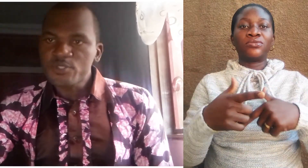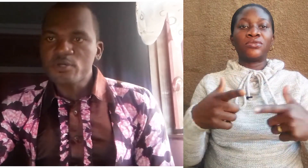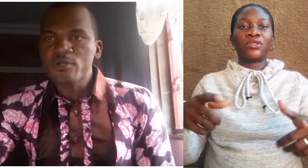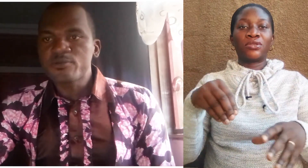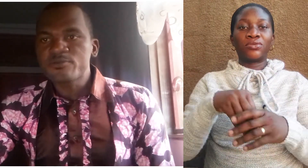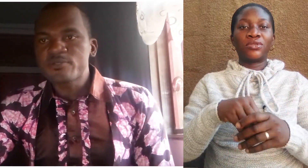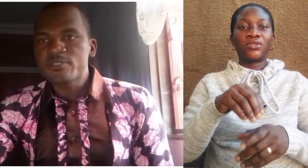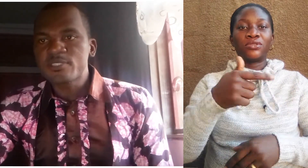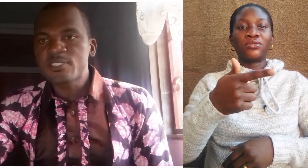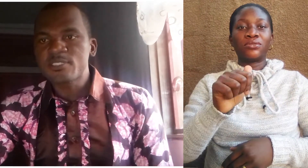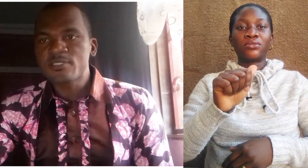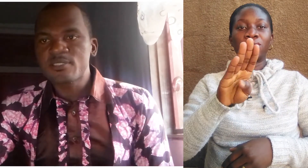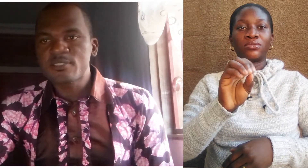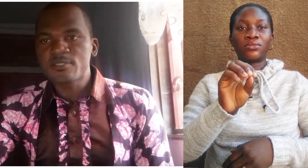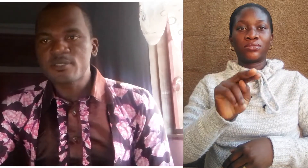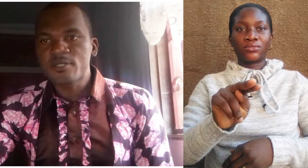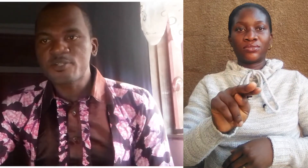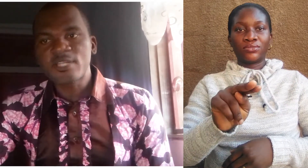will also